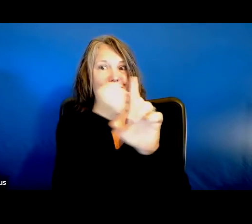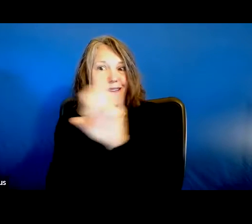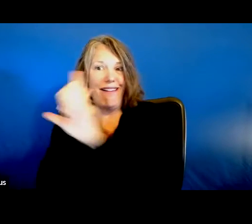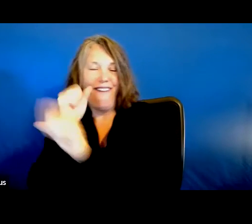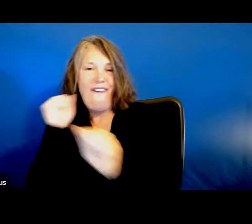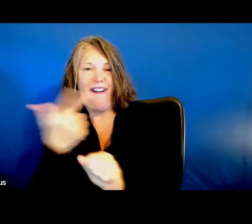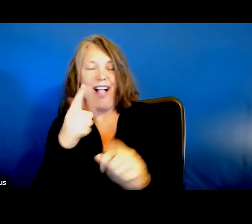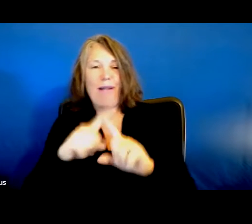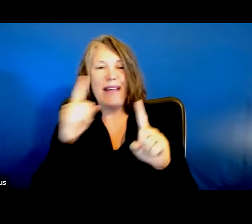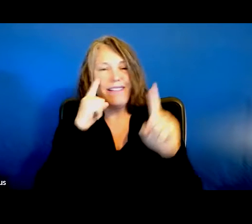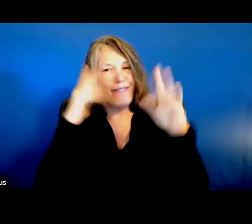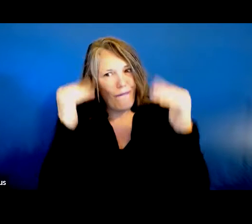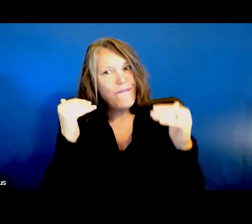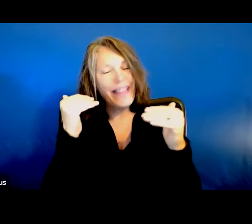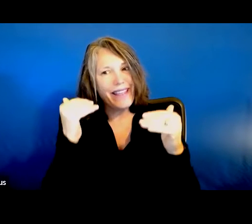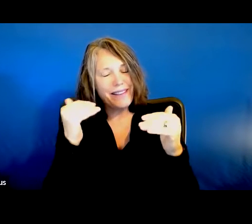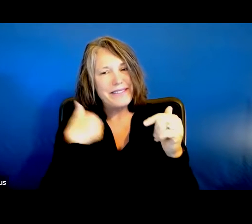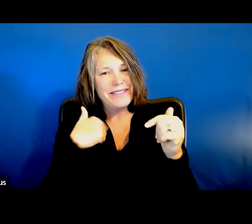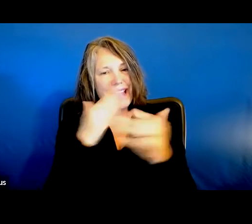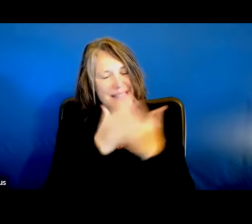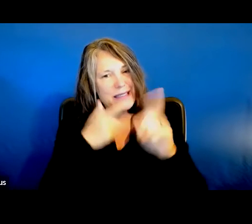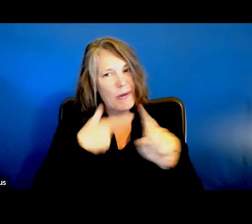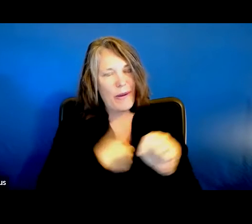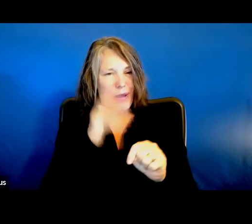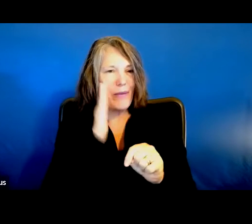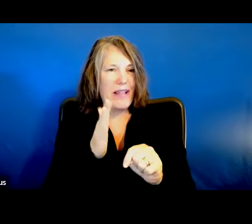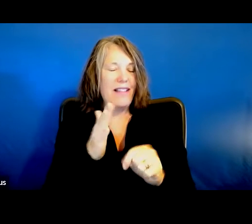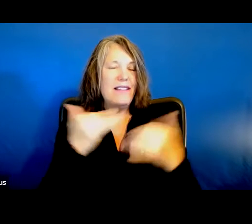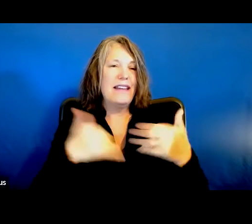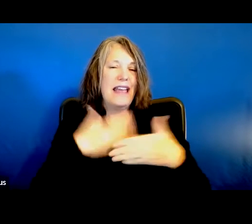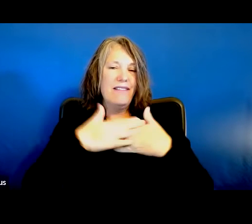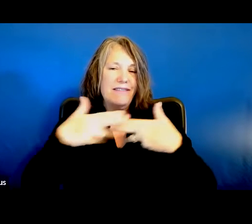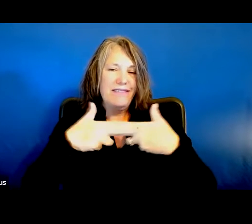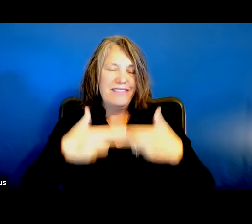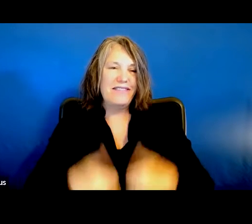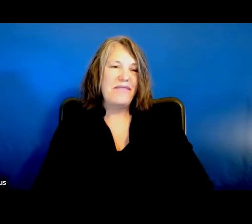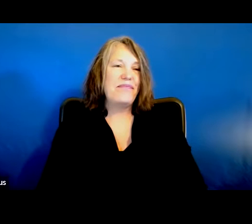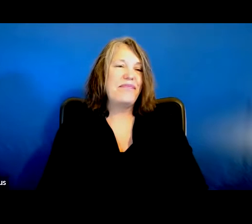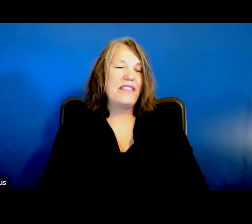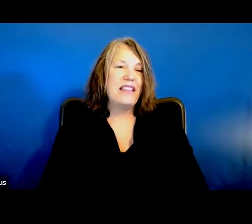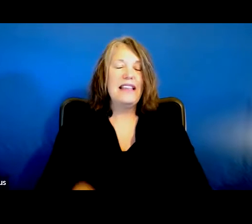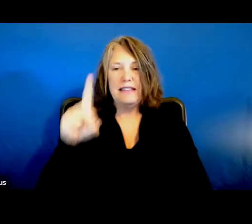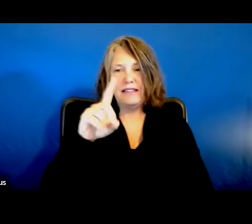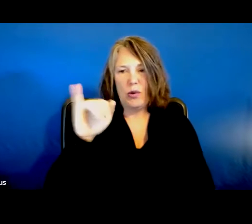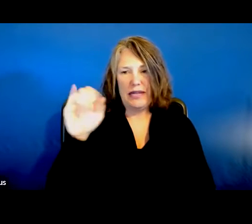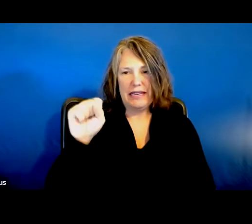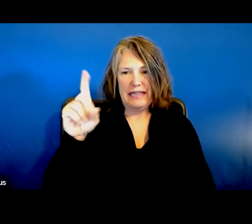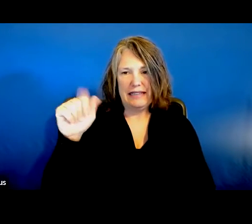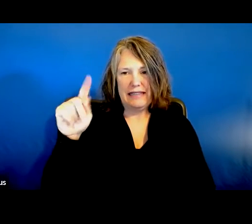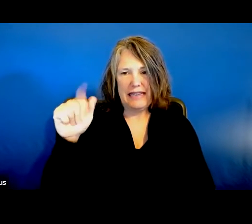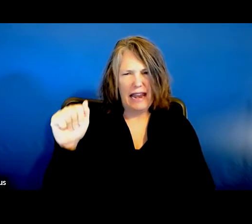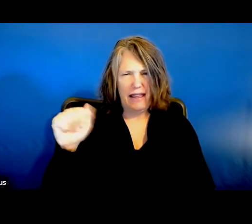at some point. All right, I'm going to go to slide 3. So what is DisDATA?